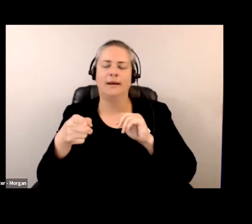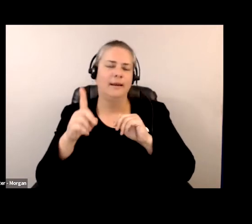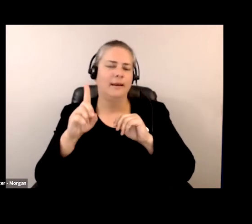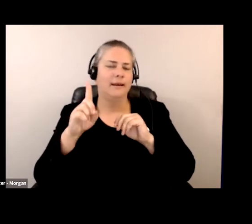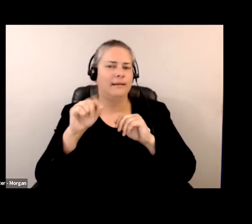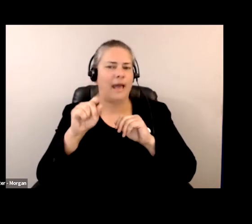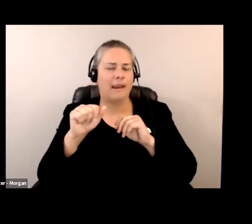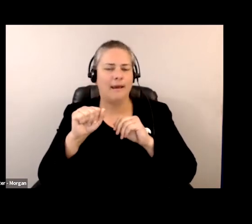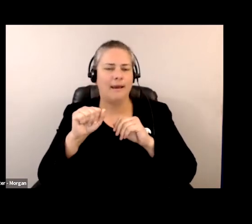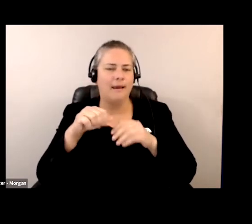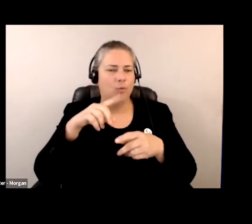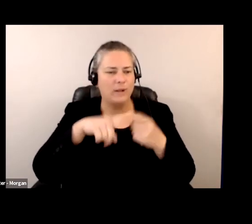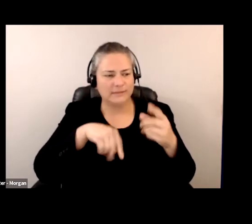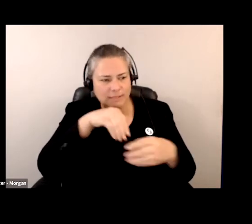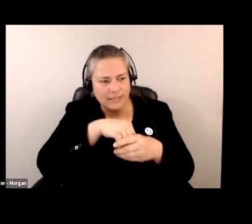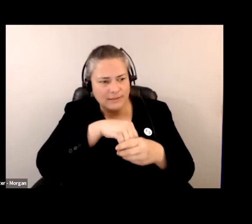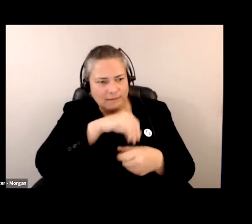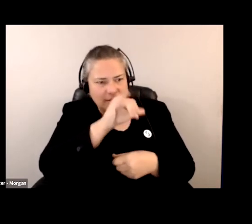design.